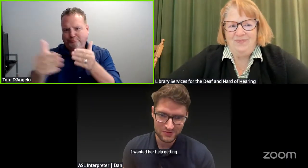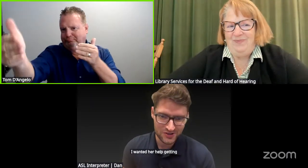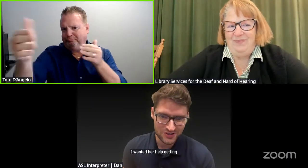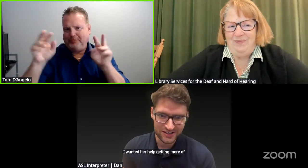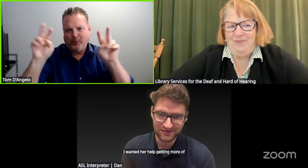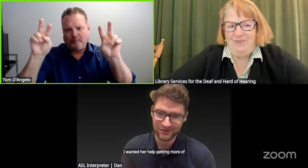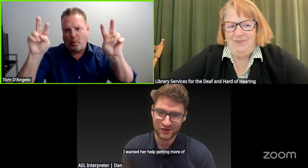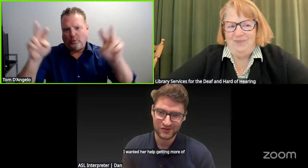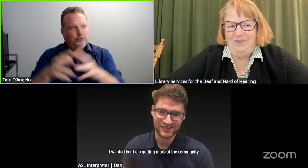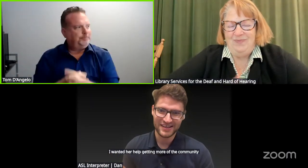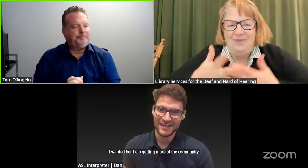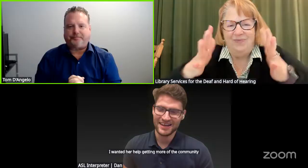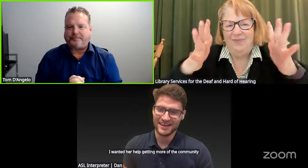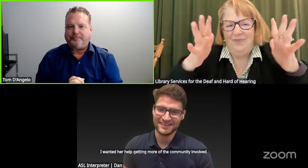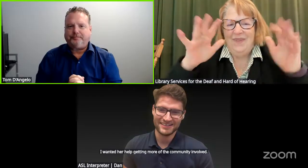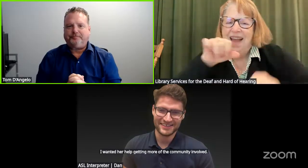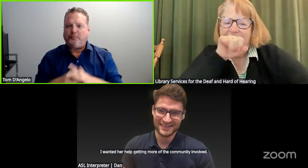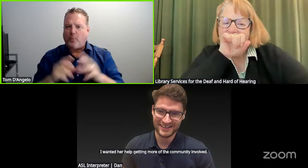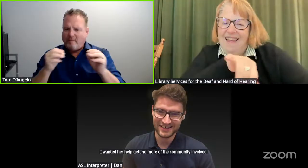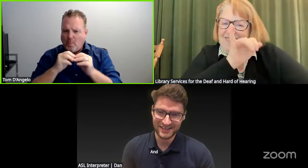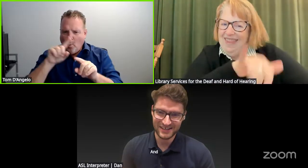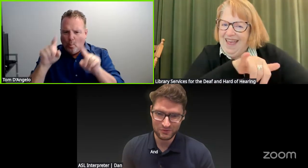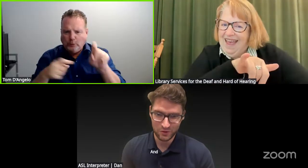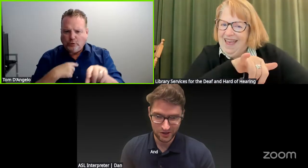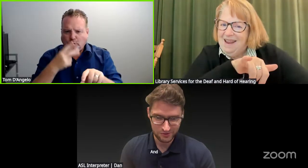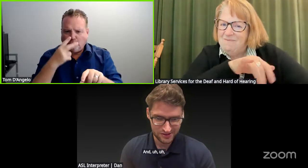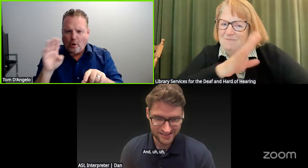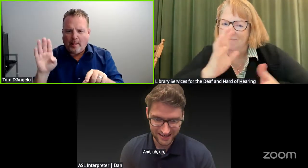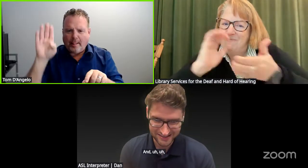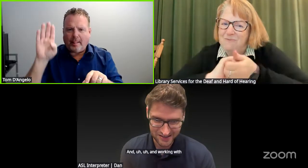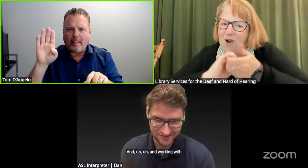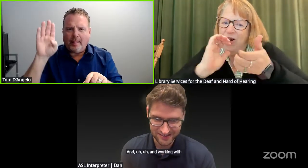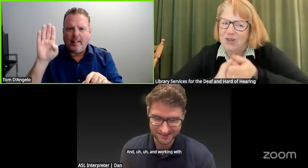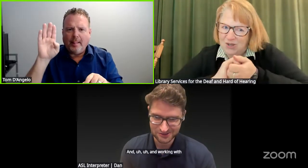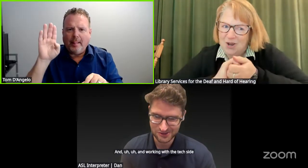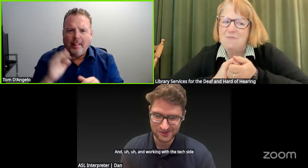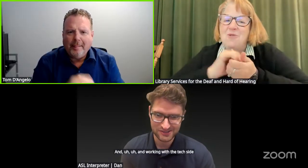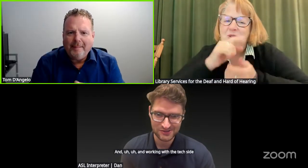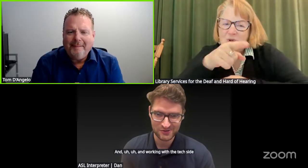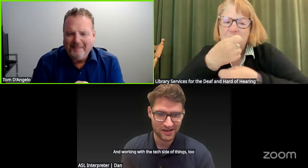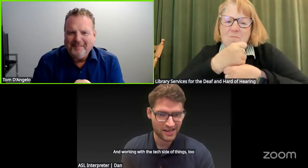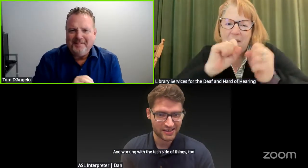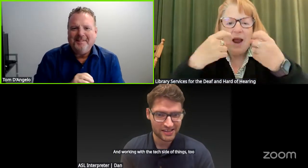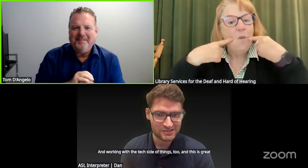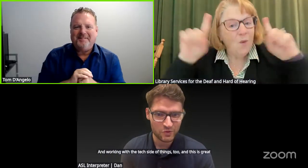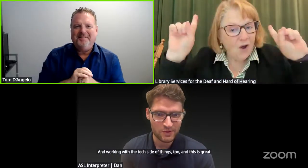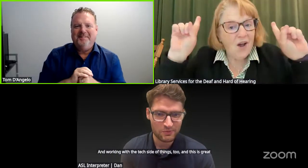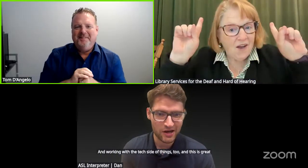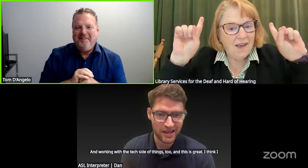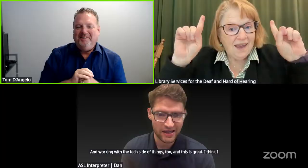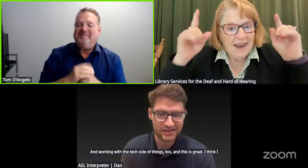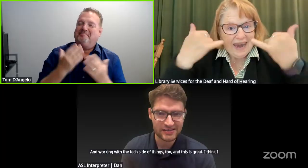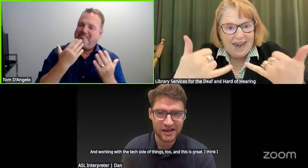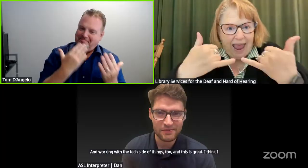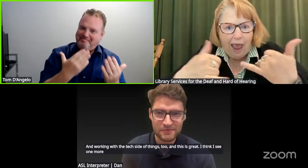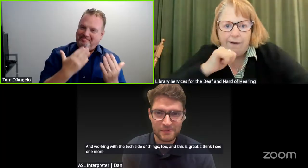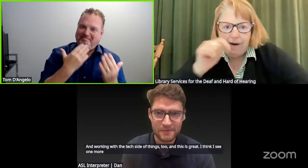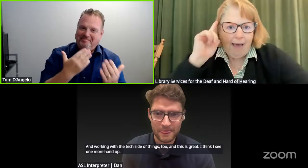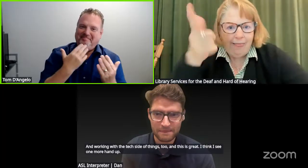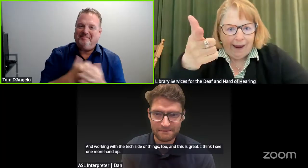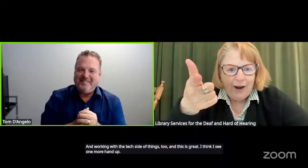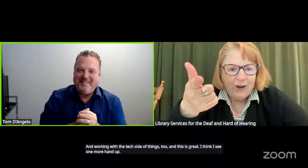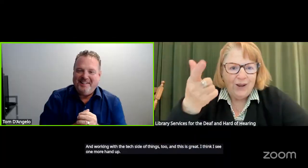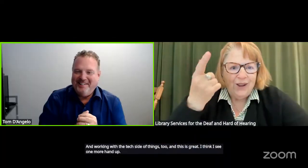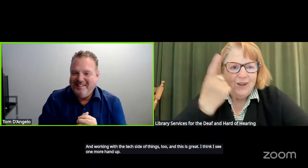of the community involved and working with the tech side of things too. And this is great. I think I see one more hand up.